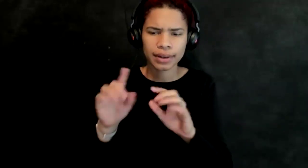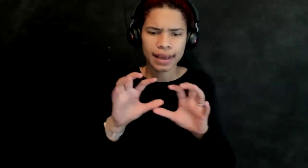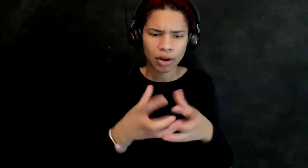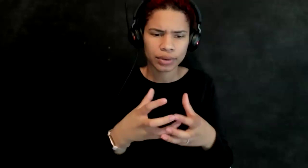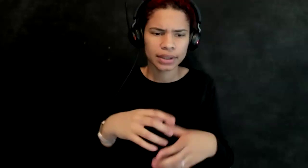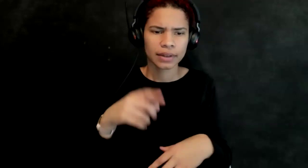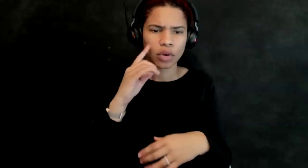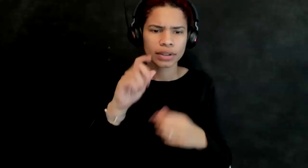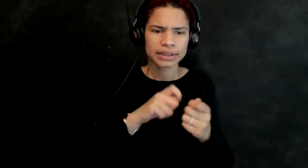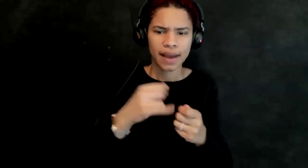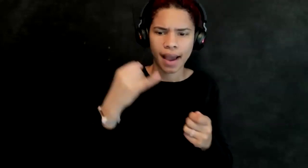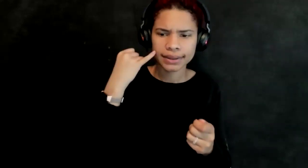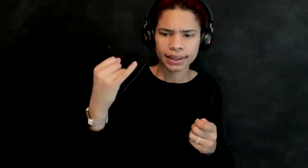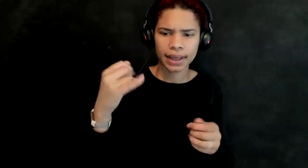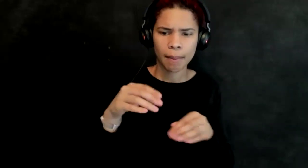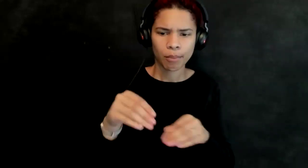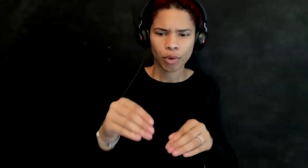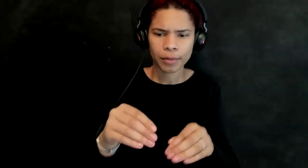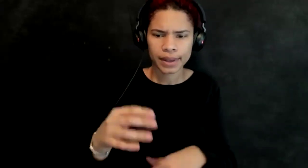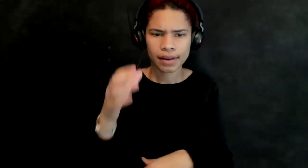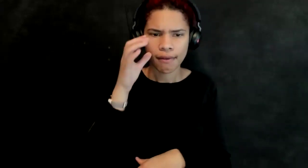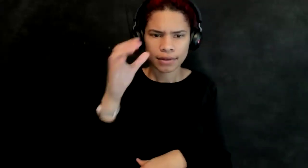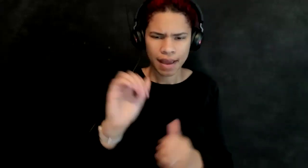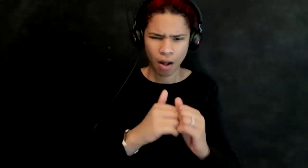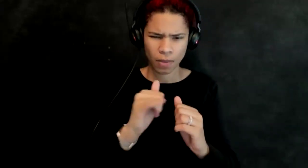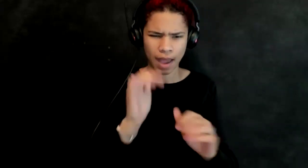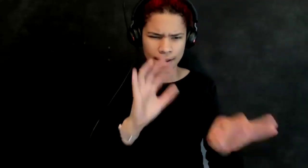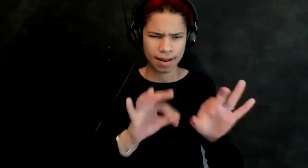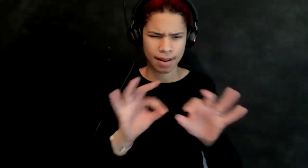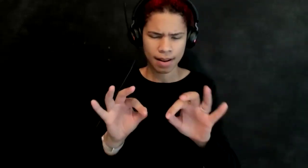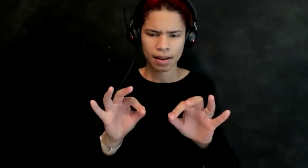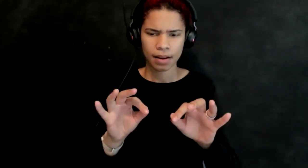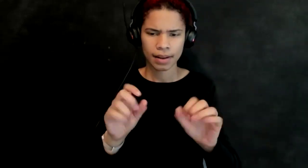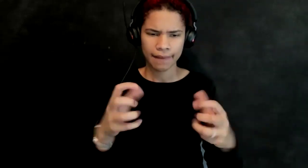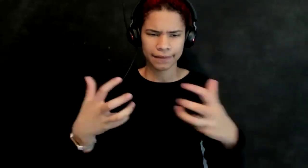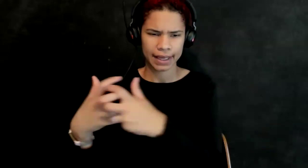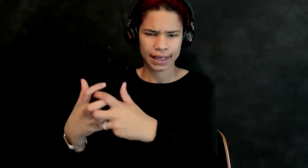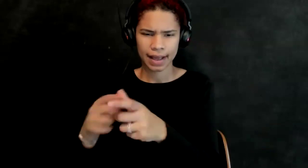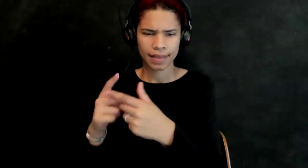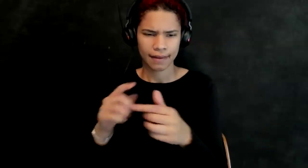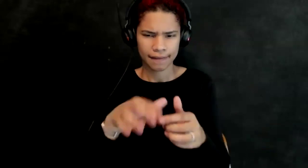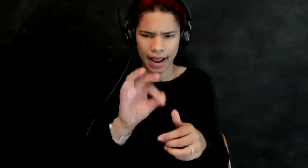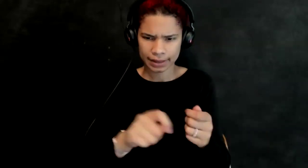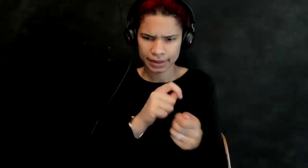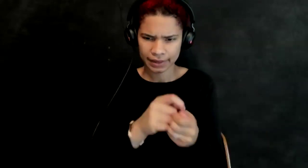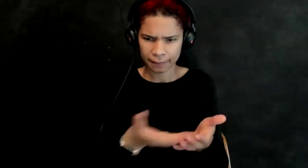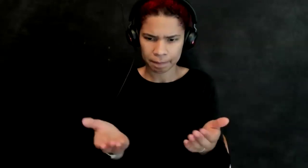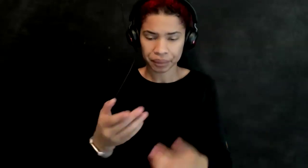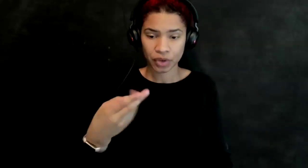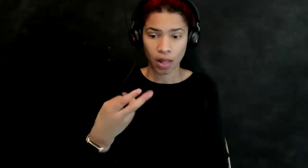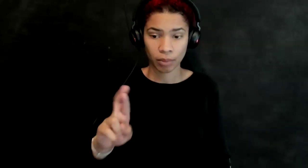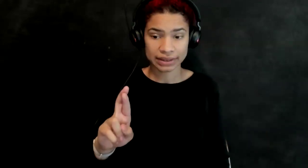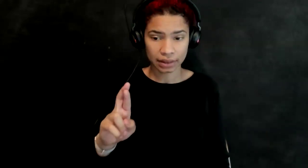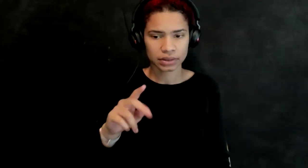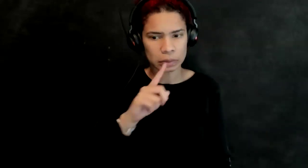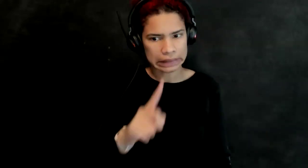or a concept can fit in, and how can you find primary source documents from that time frame? Luckily, the Harlem Renaissance was very